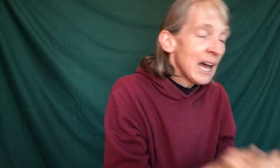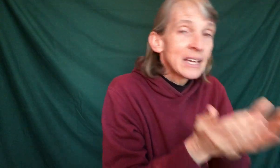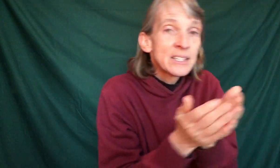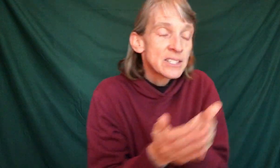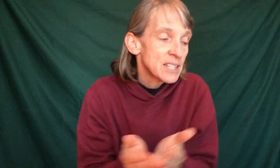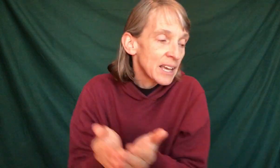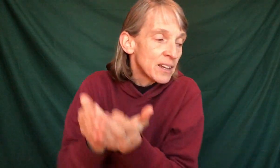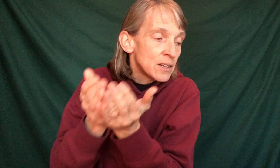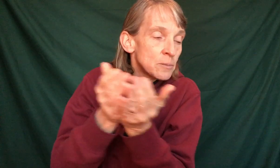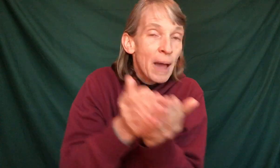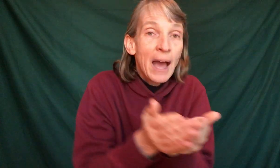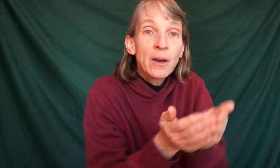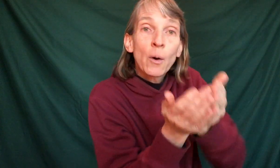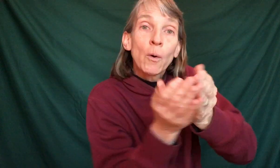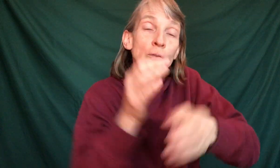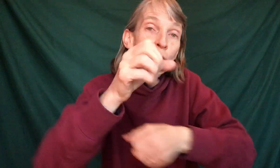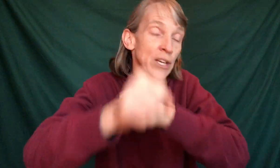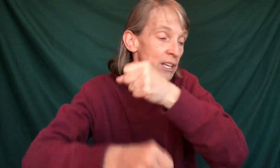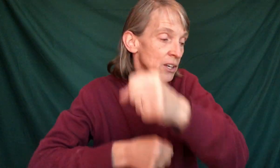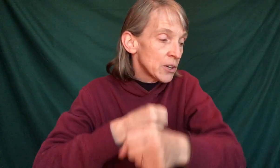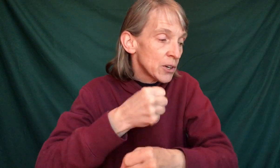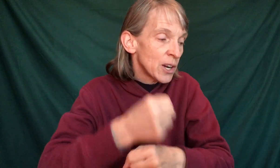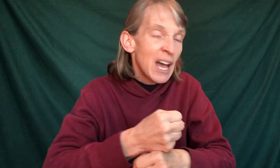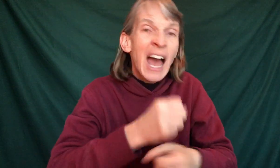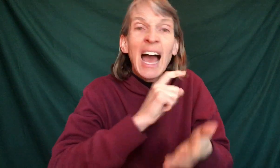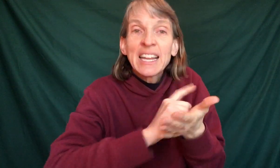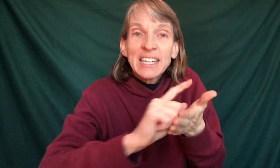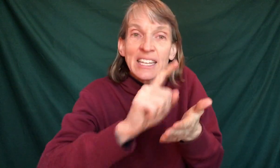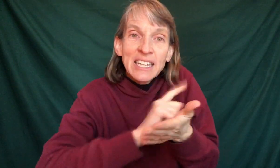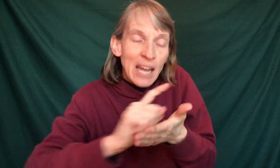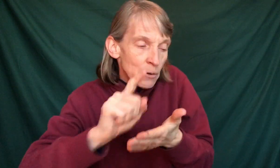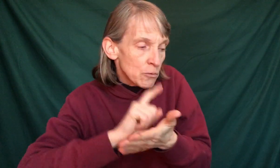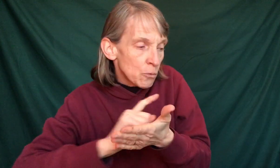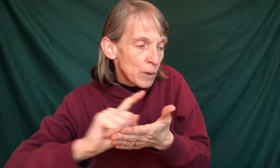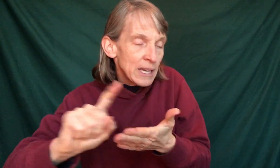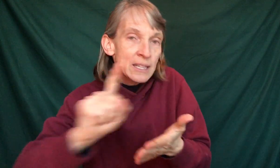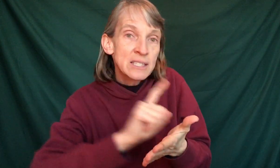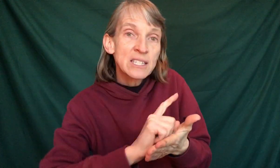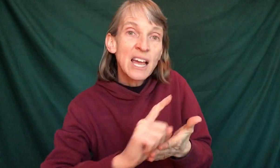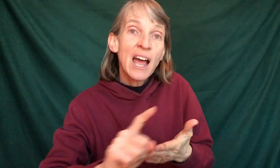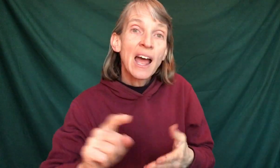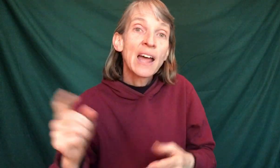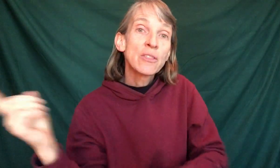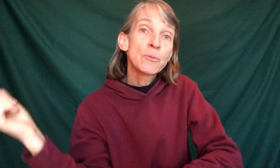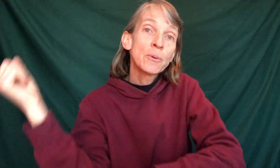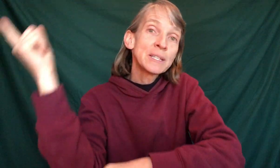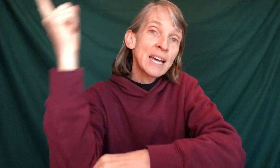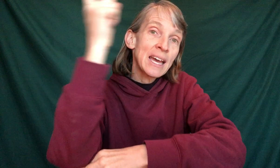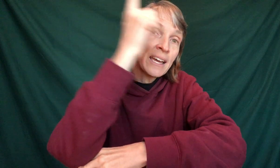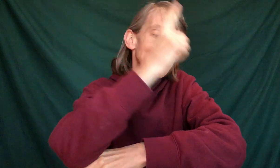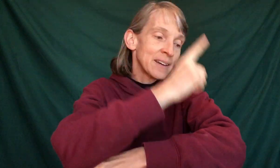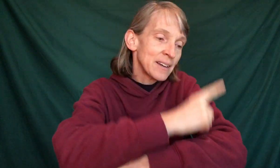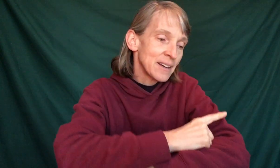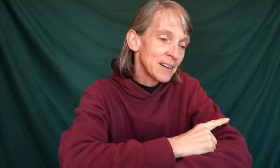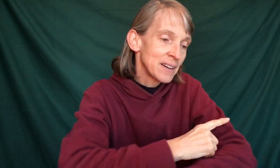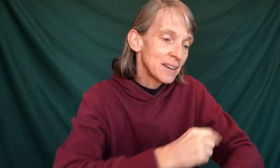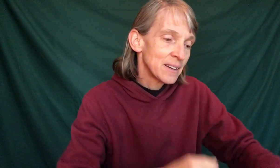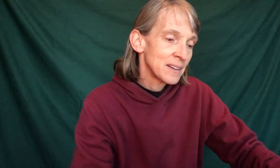He sailed back over a year and in and out of weeks and through a day.